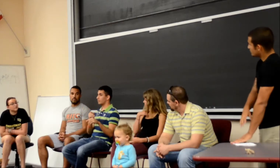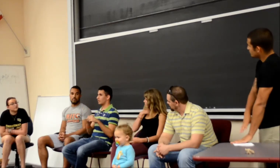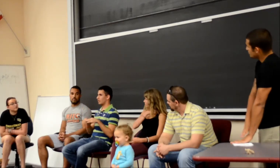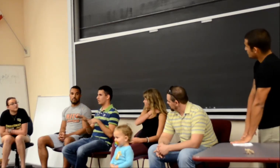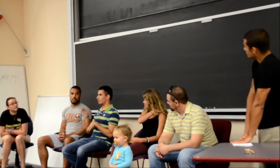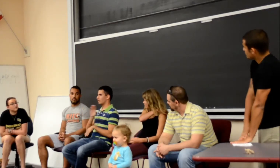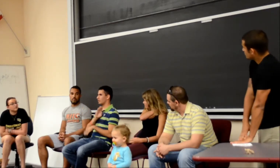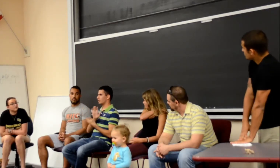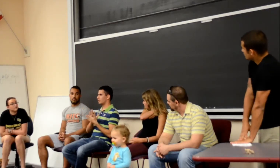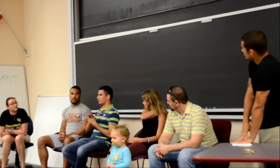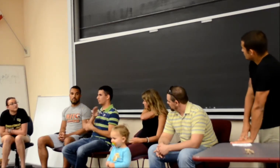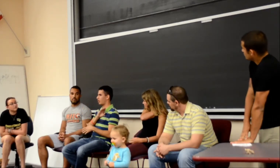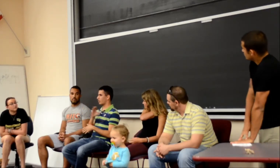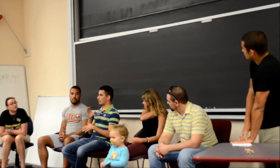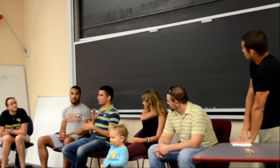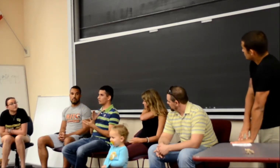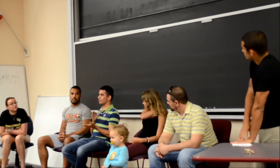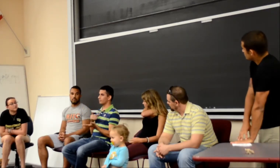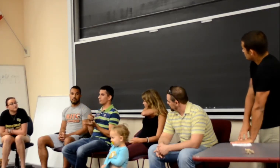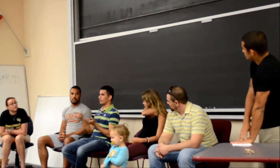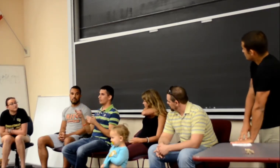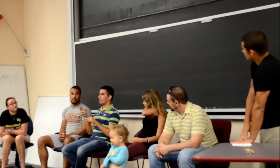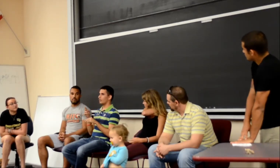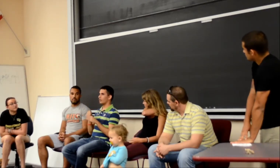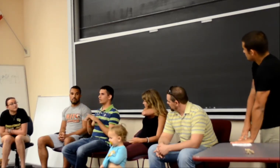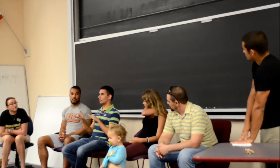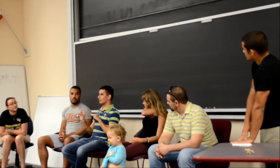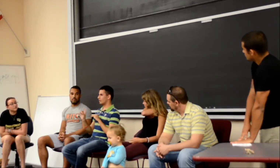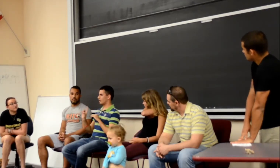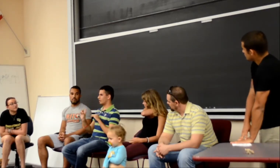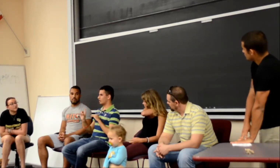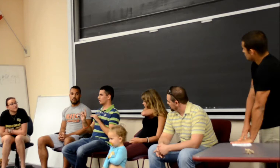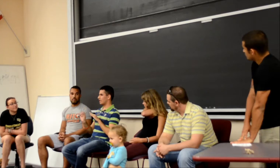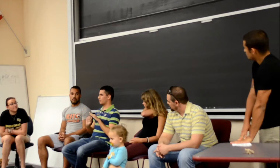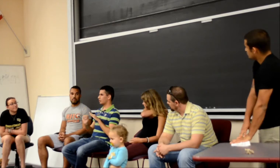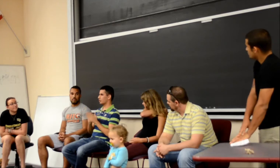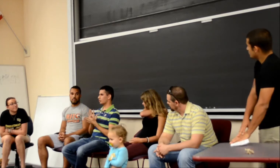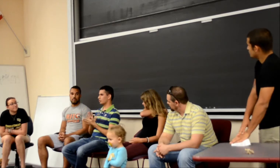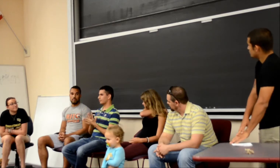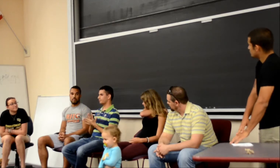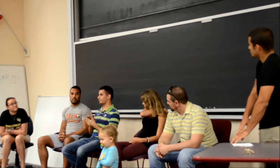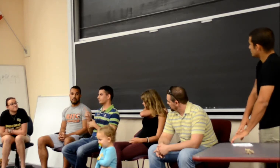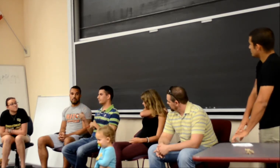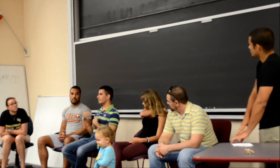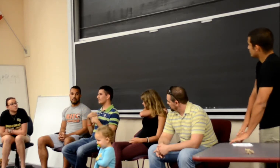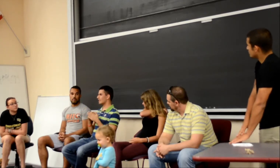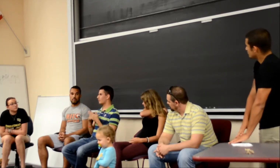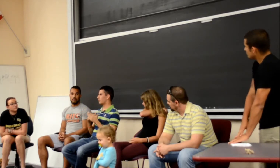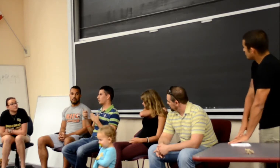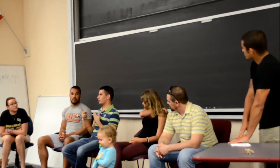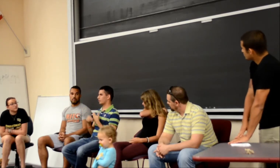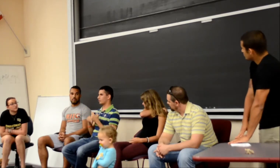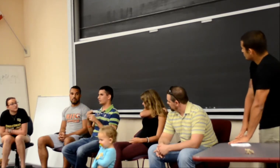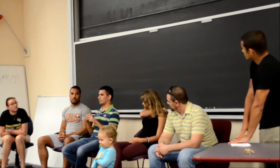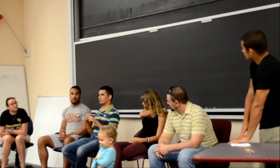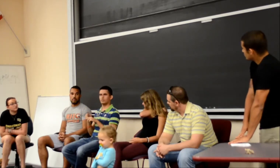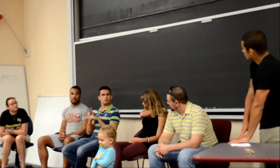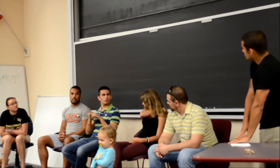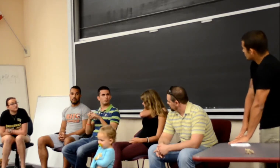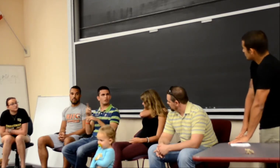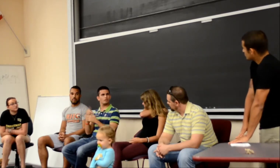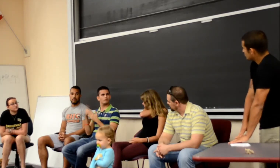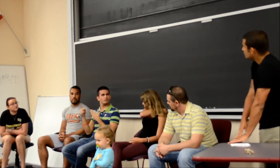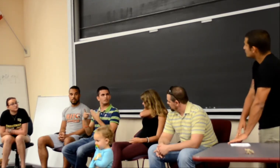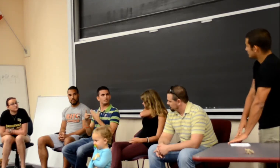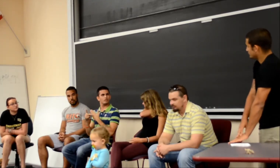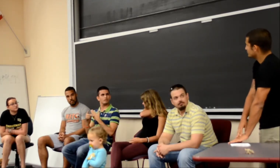they decided to move up and go to school in Barrow County. And they little elementary school, they have a program called